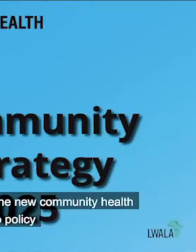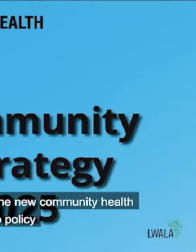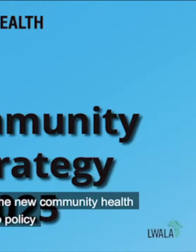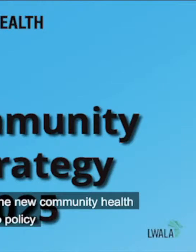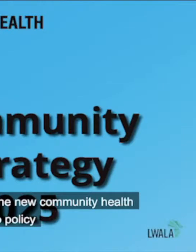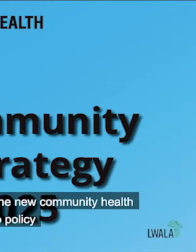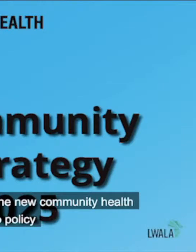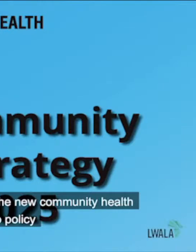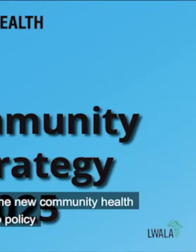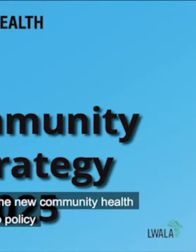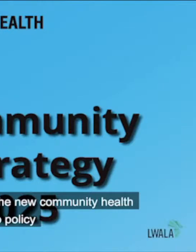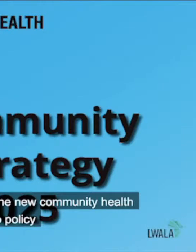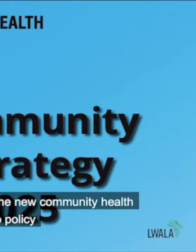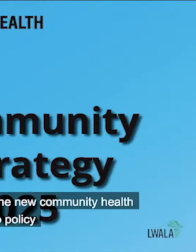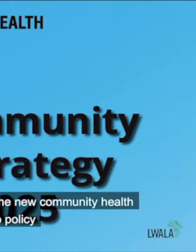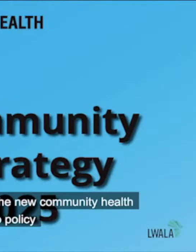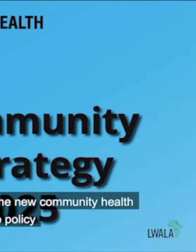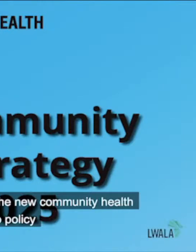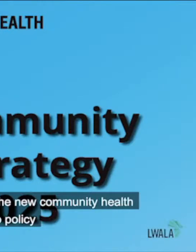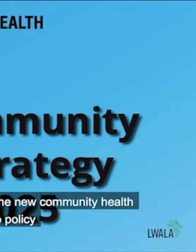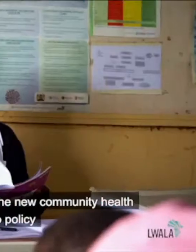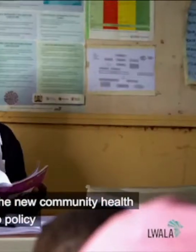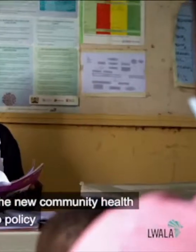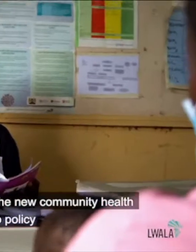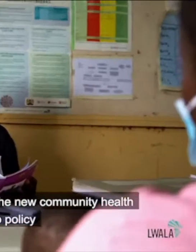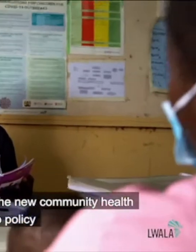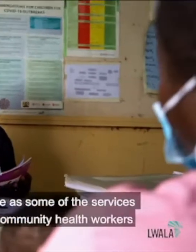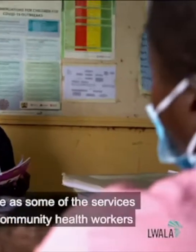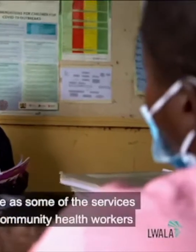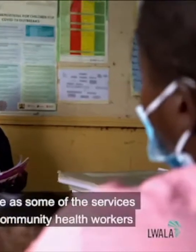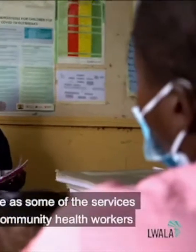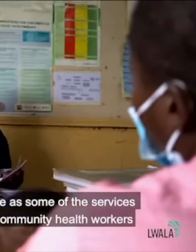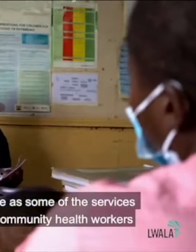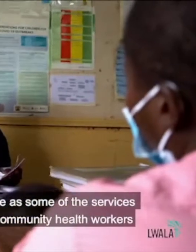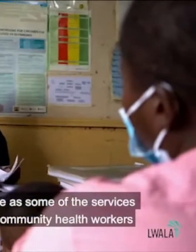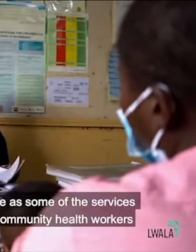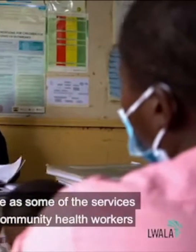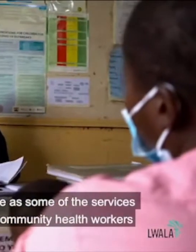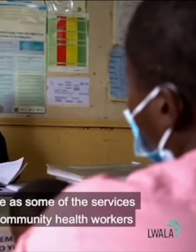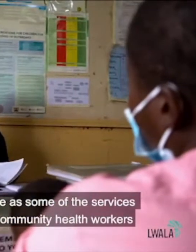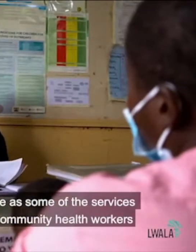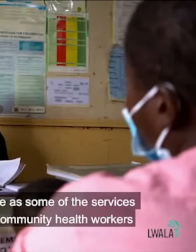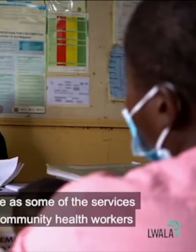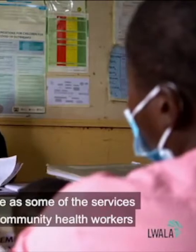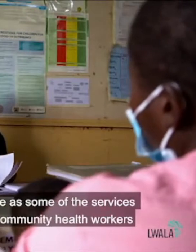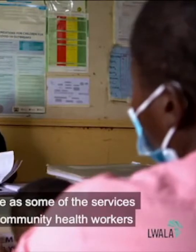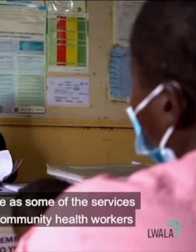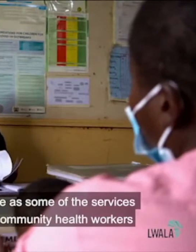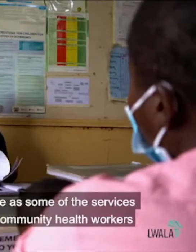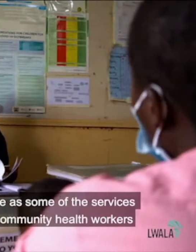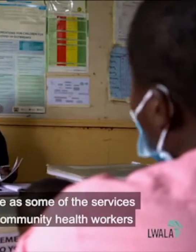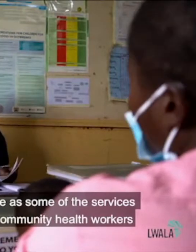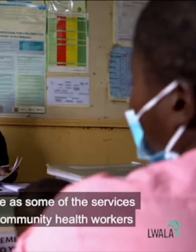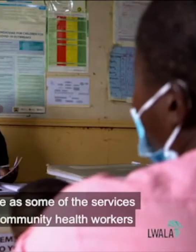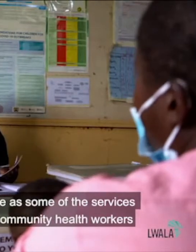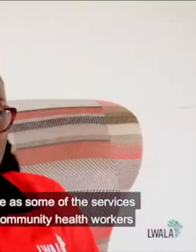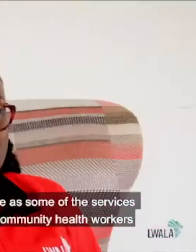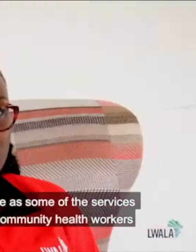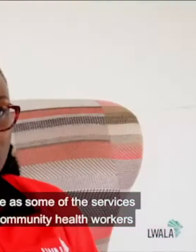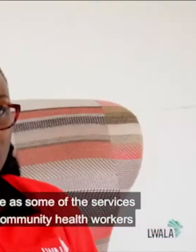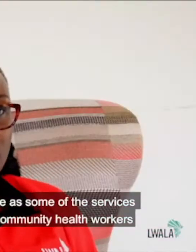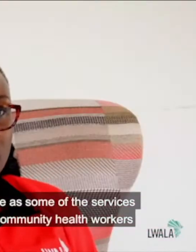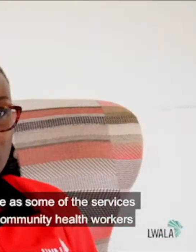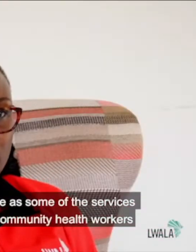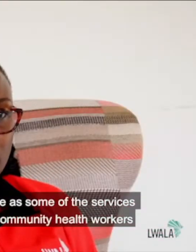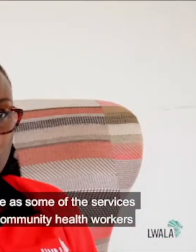community health strategy and also policy. So inside there is nurturing care as some of the